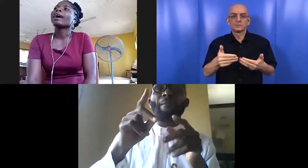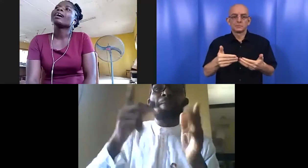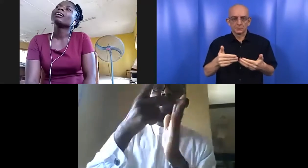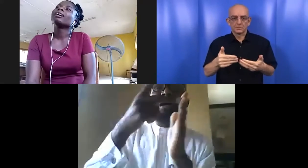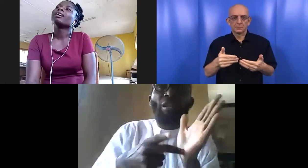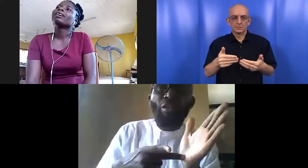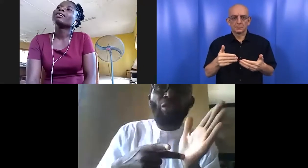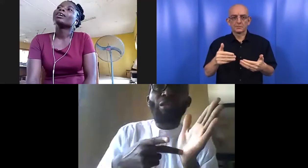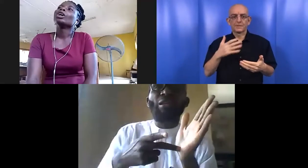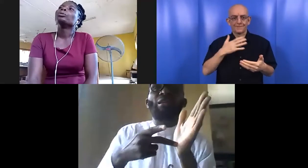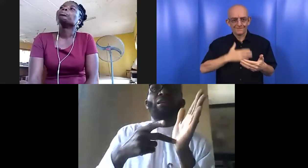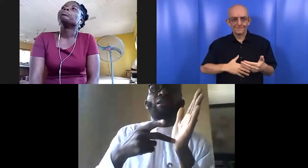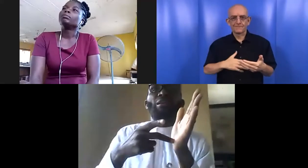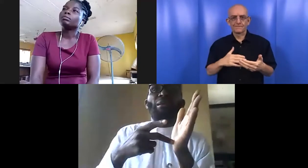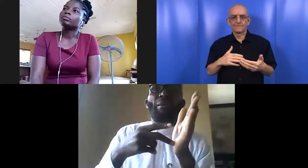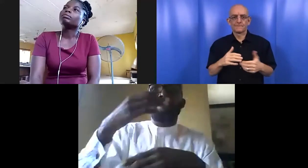where